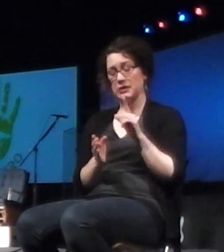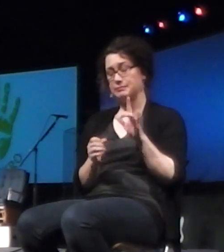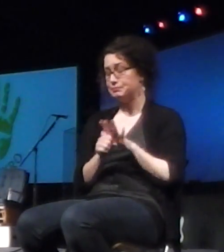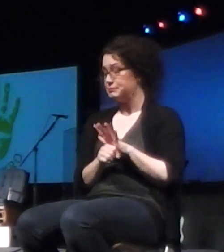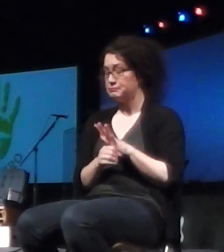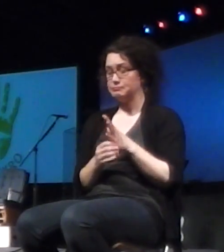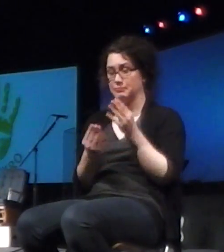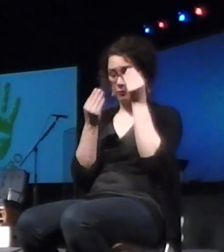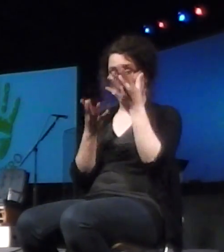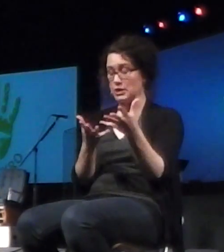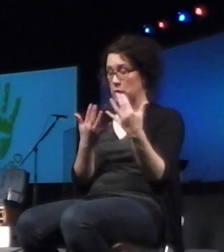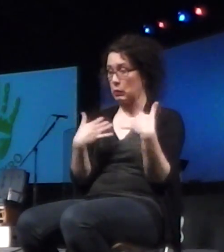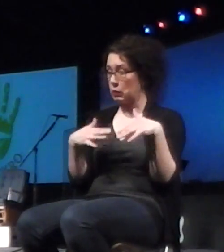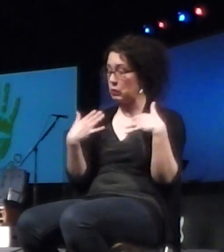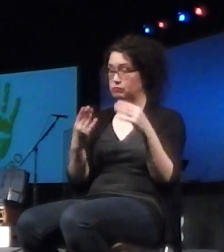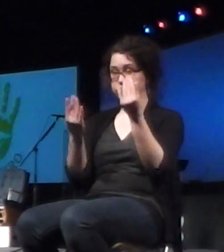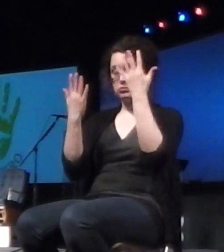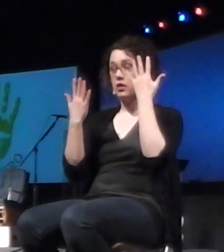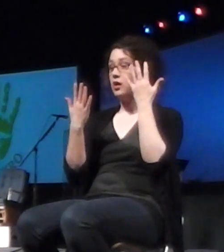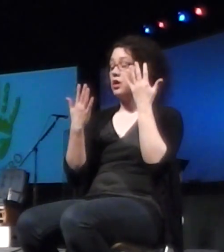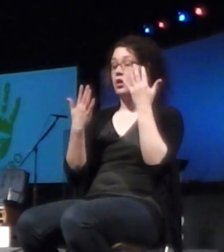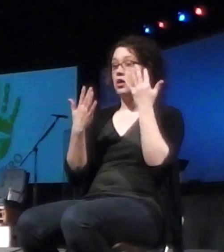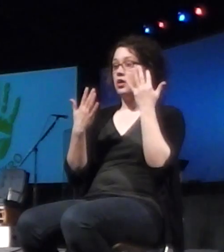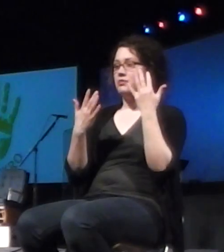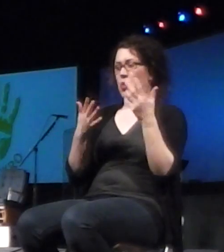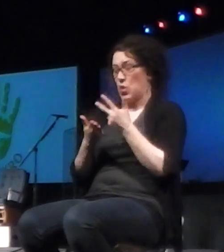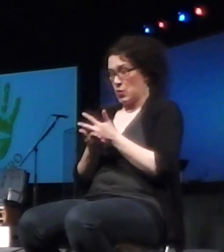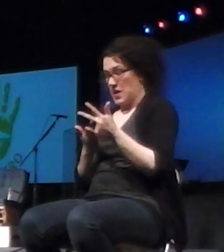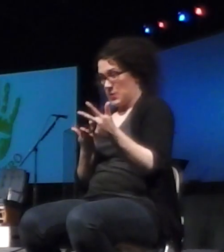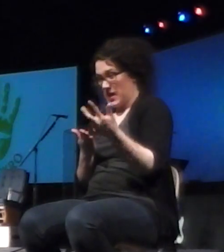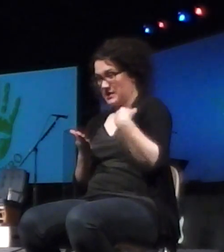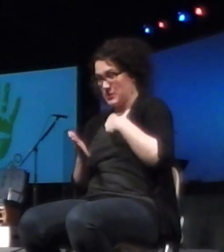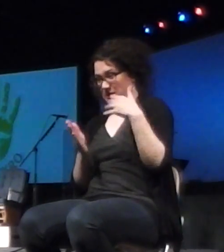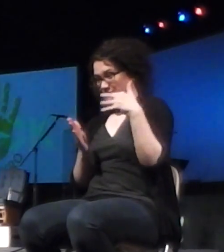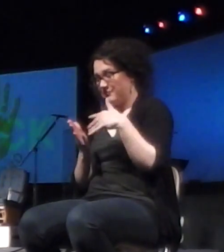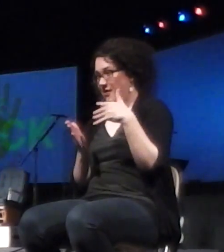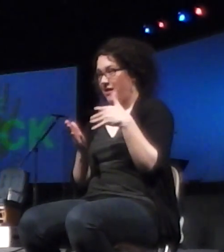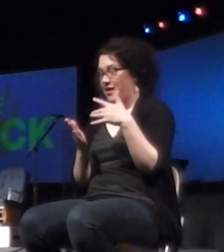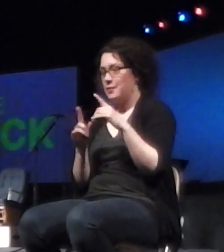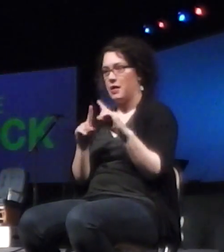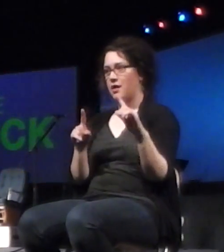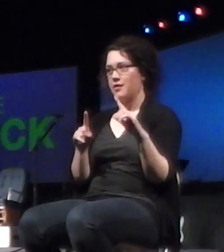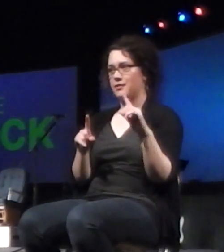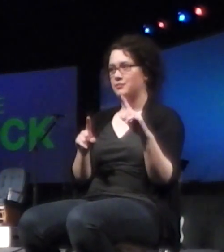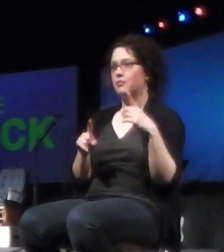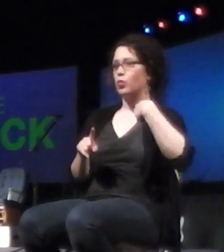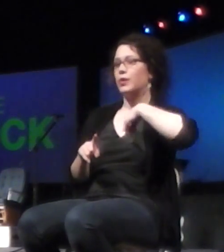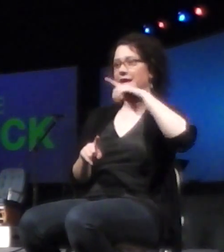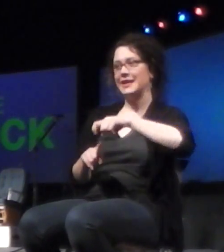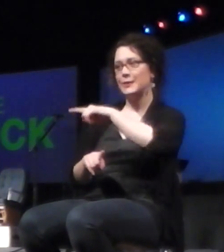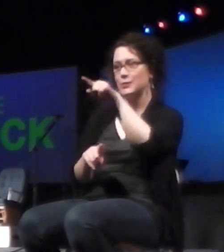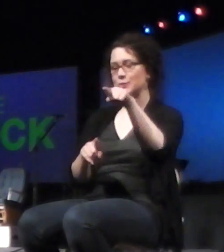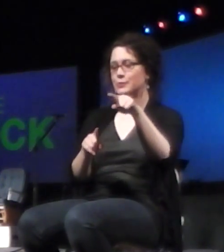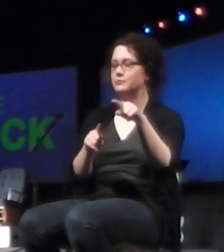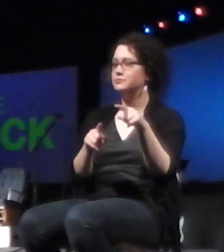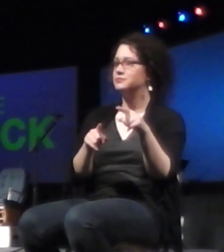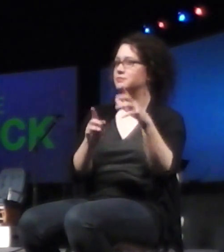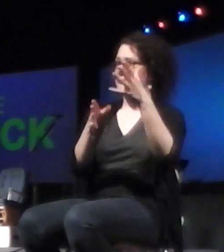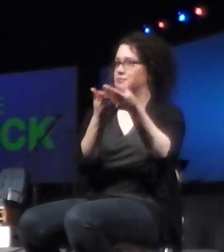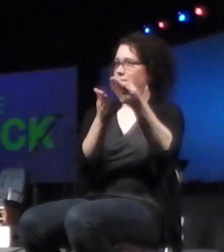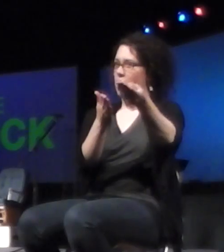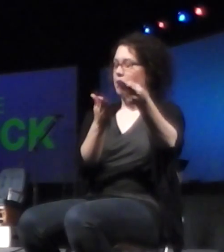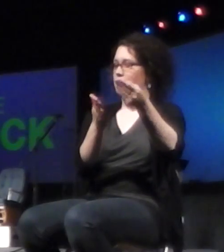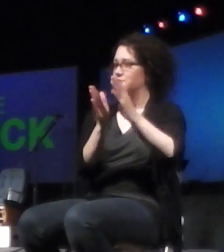long. We can't cover everything that we have in this book in 3 weeks, so we would love to have you pick up a copy of this after the